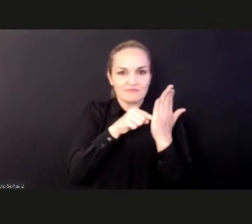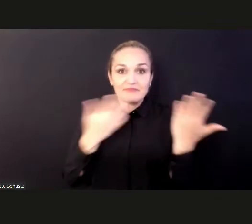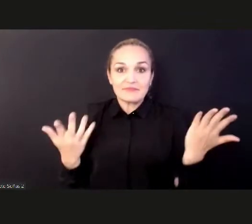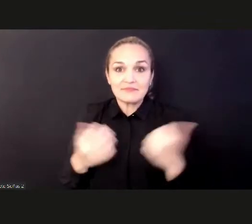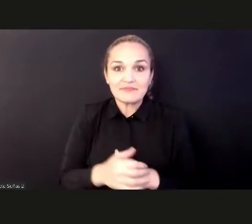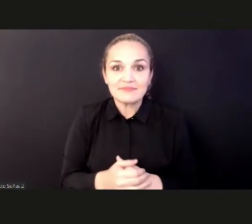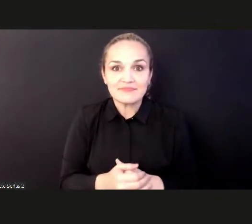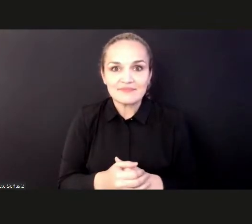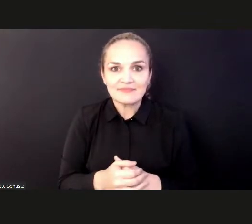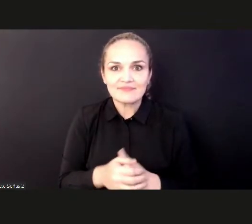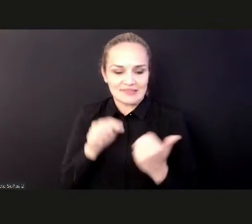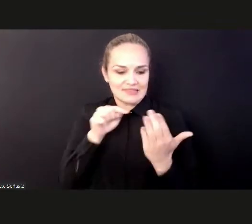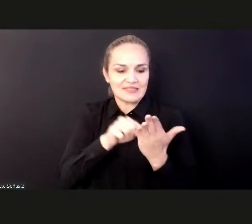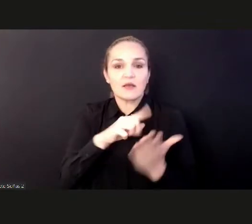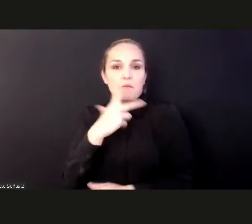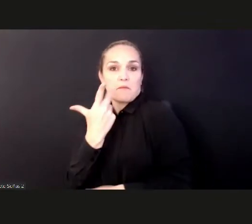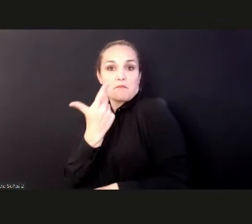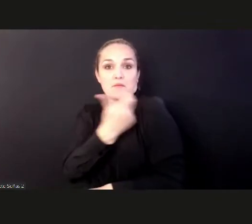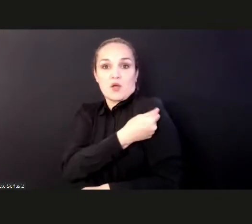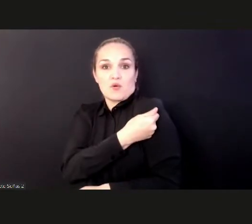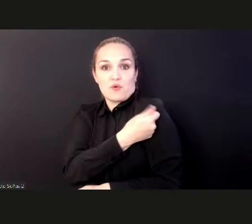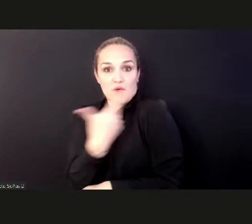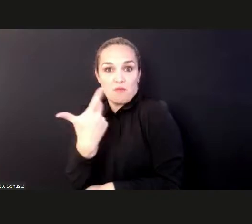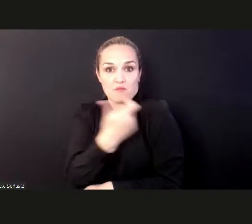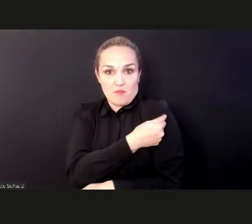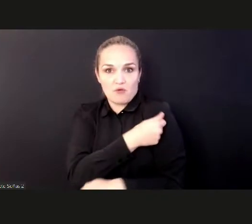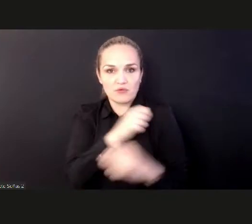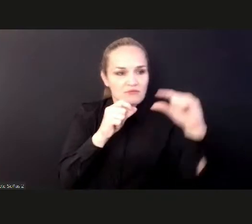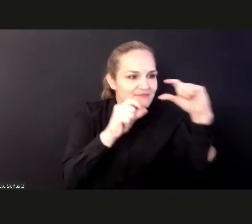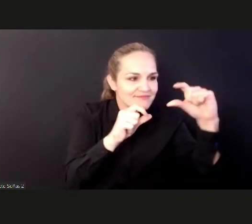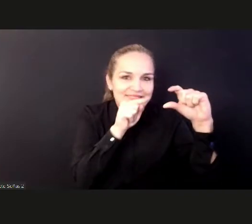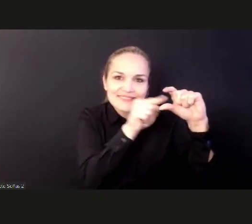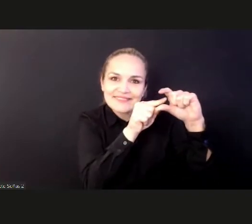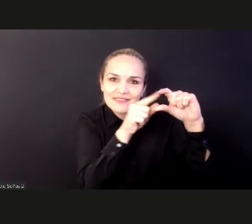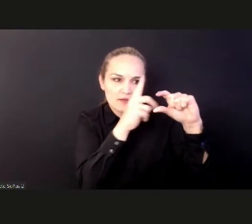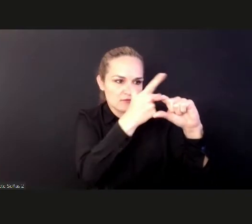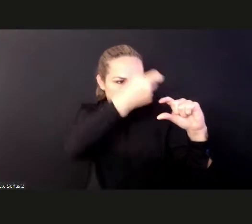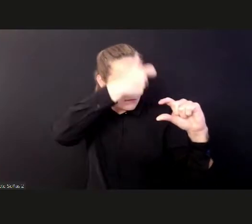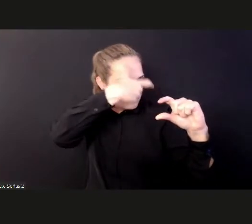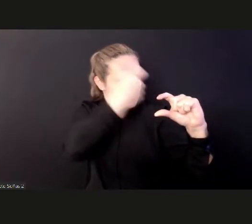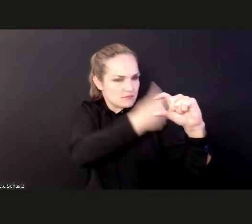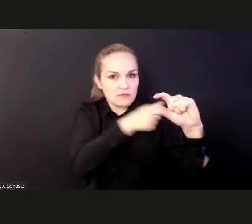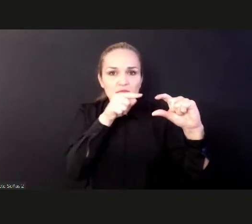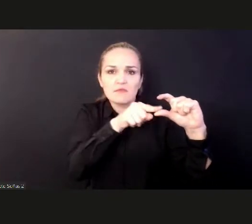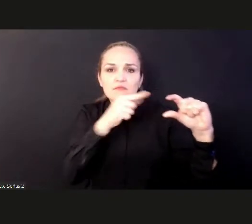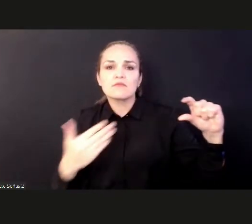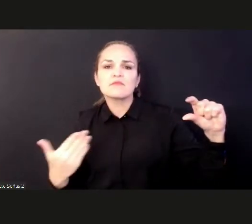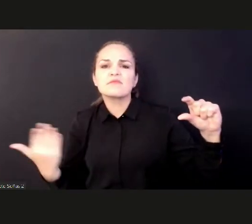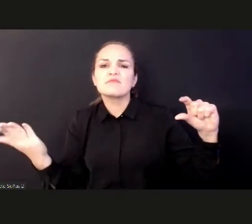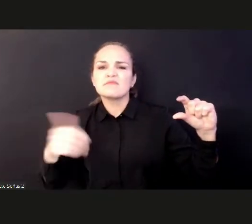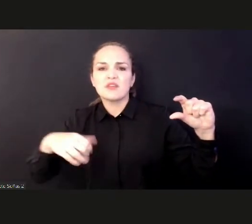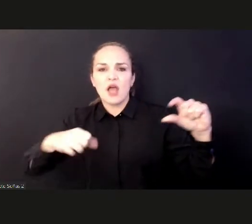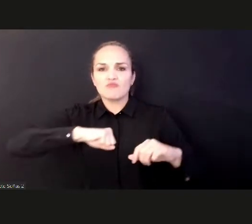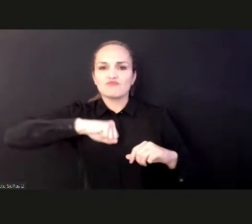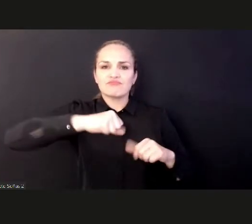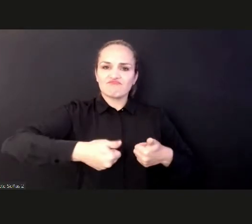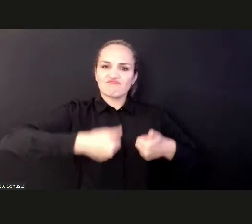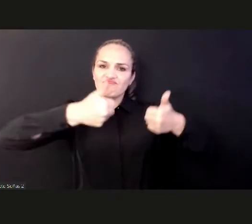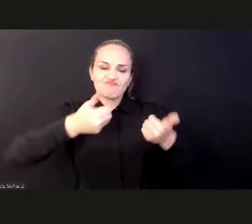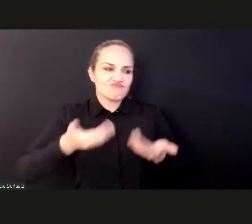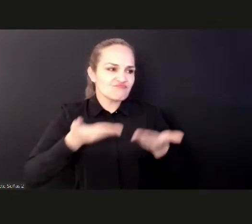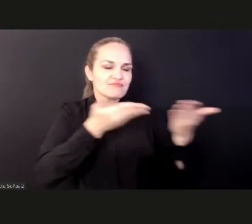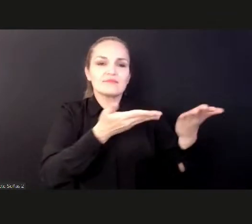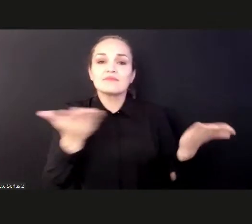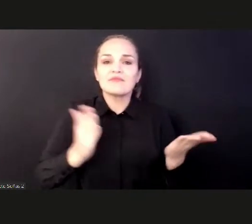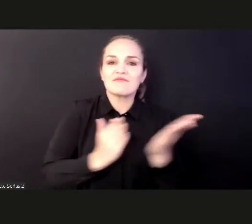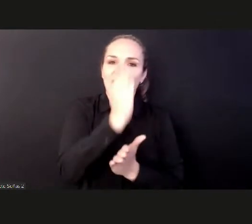authorized by the World Health Organization or the stringent regulatory authorities. And